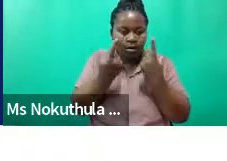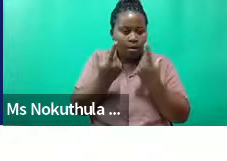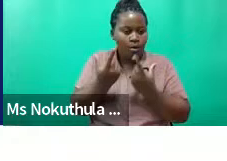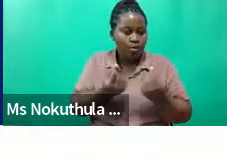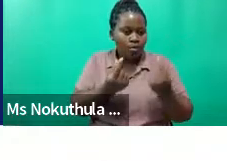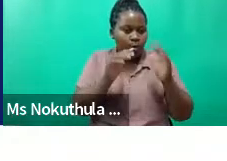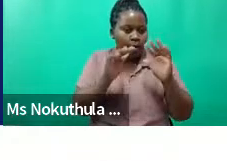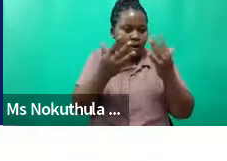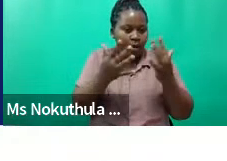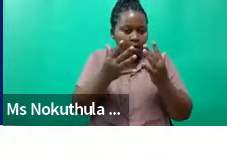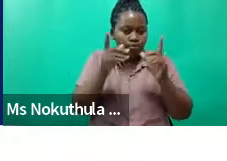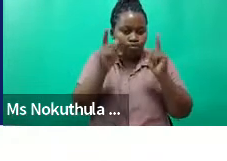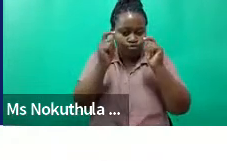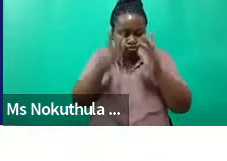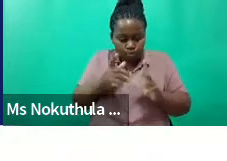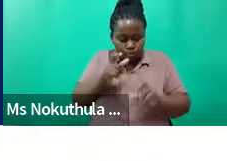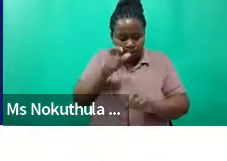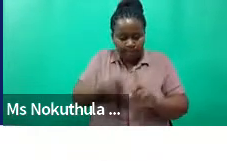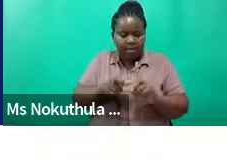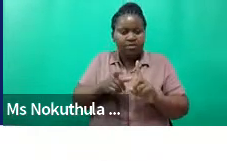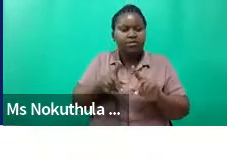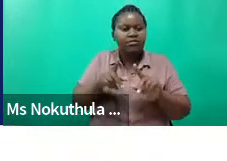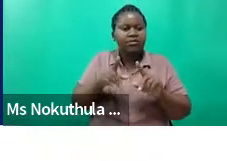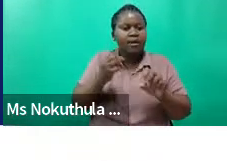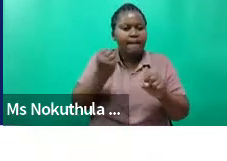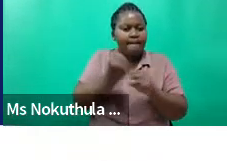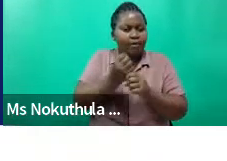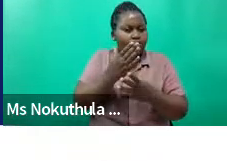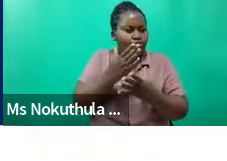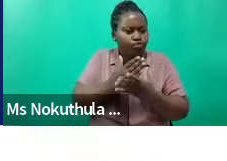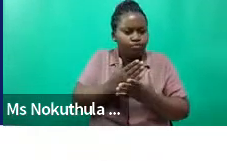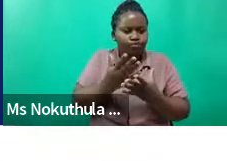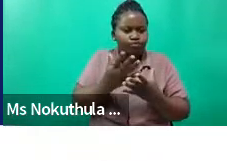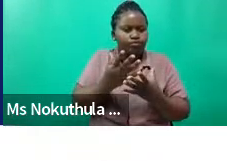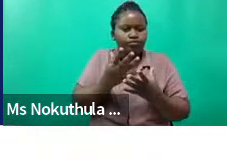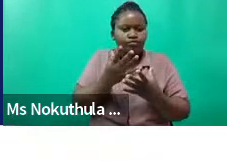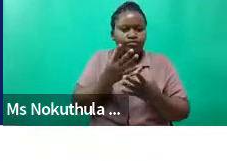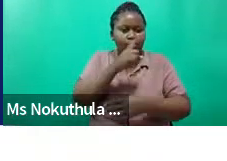this person? How do I go about mentoring this person? So empowering those